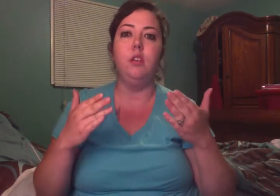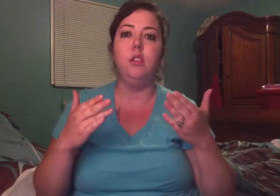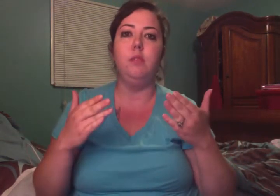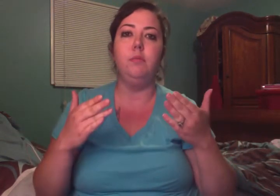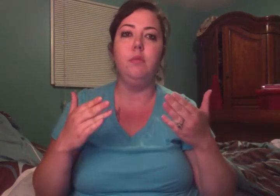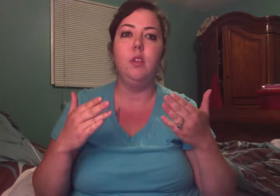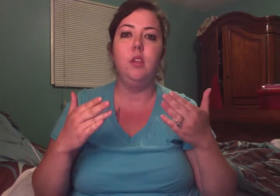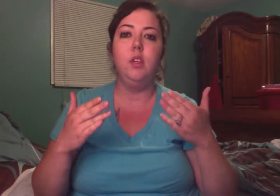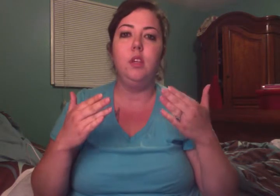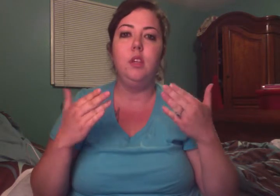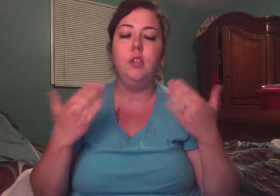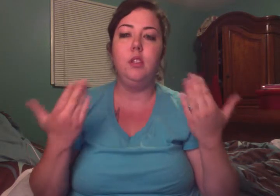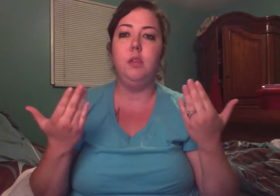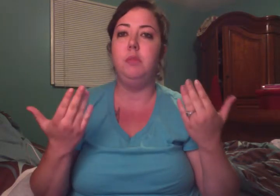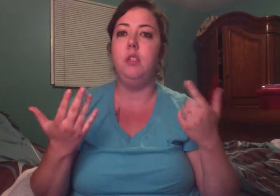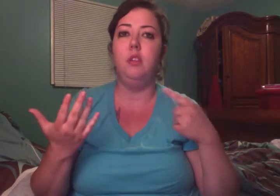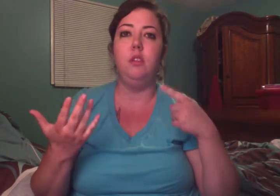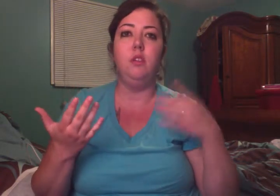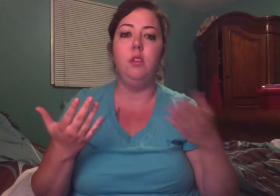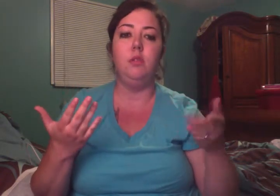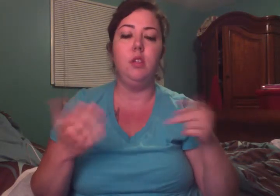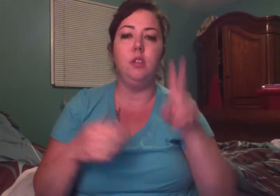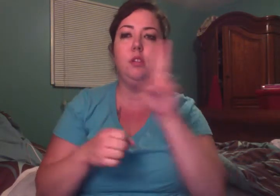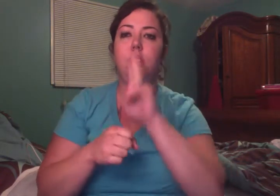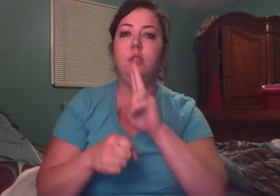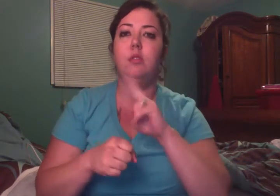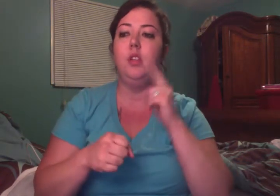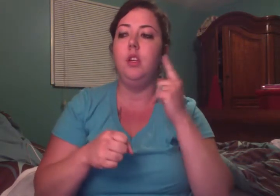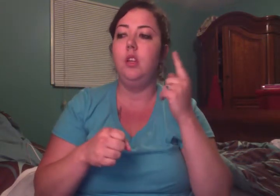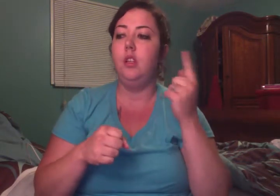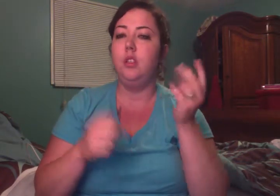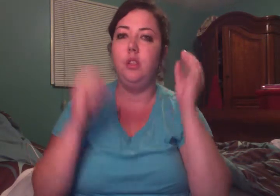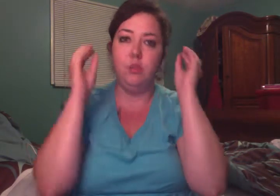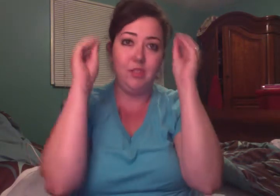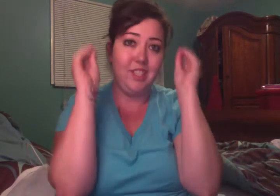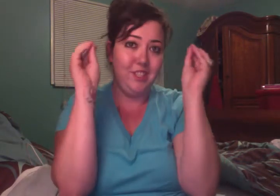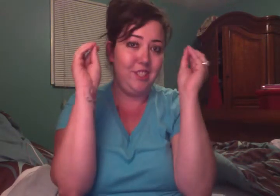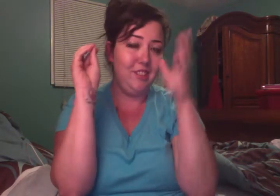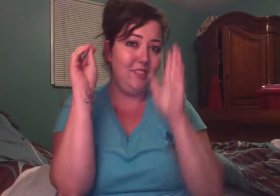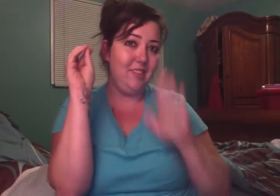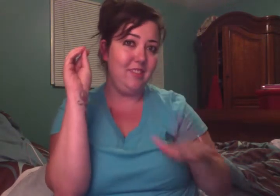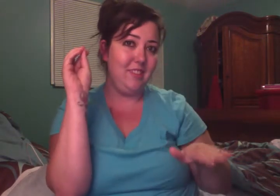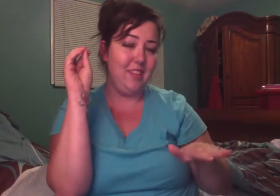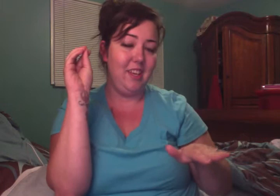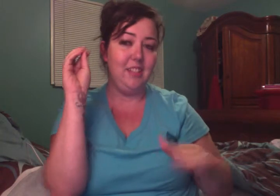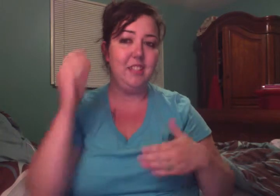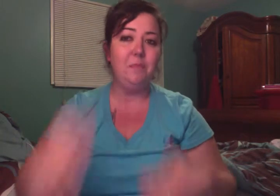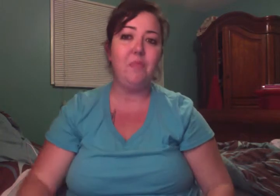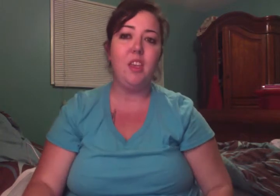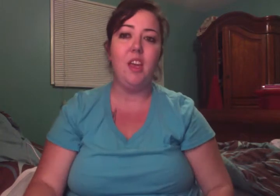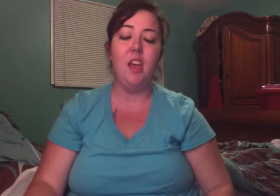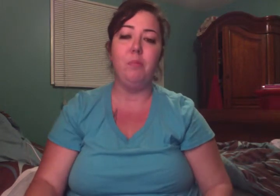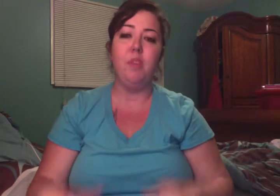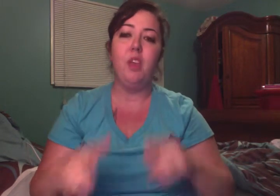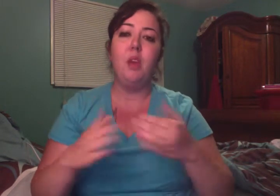some tips and things you can use to teach kids. Um, Before